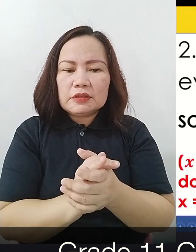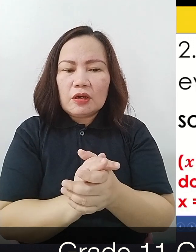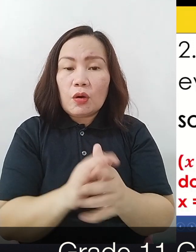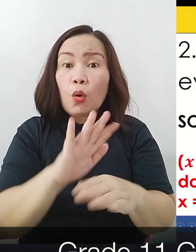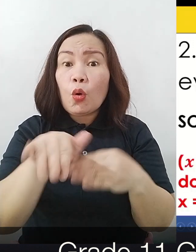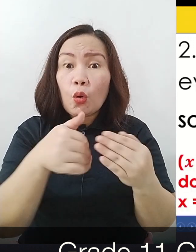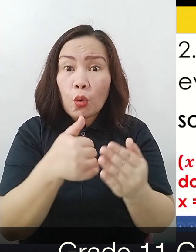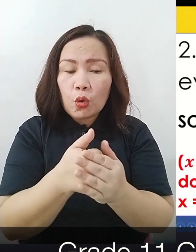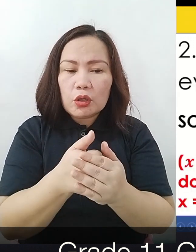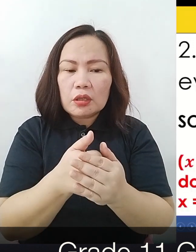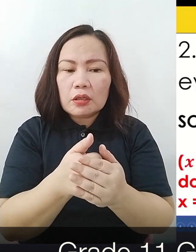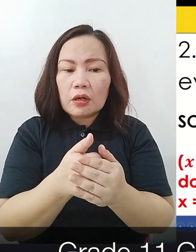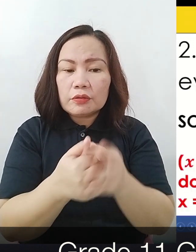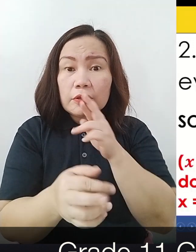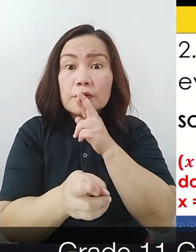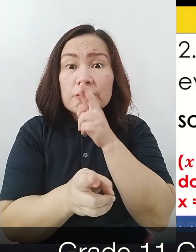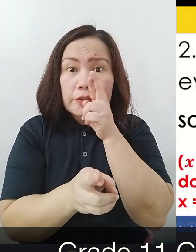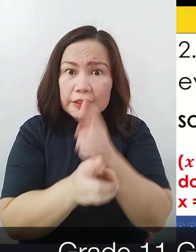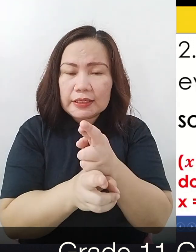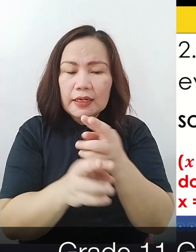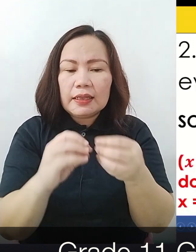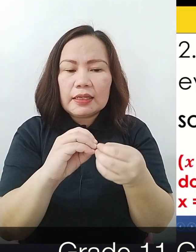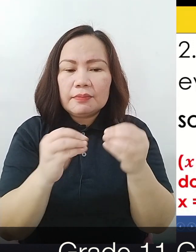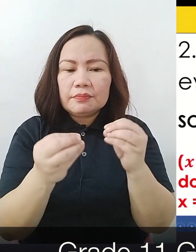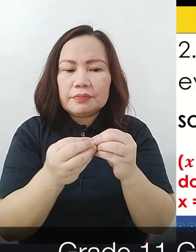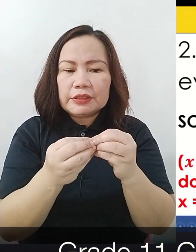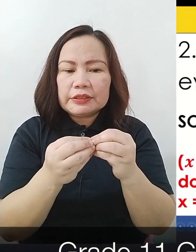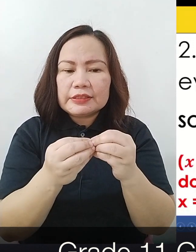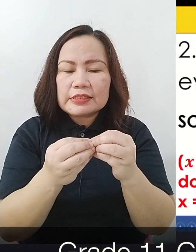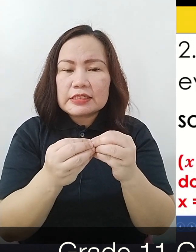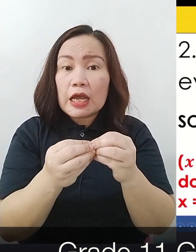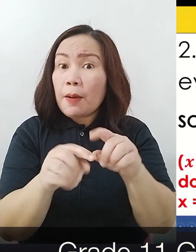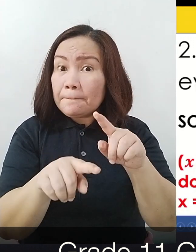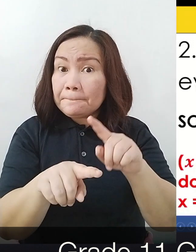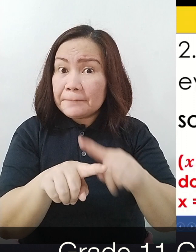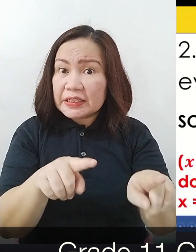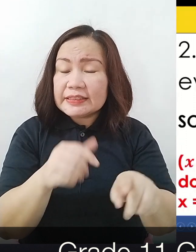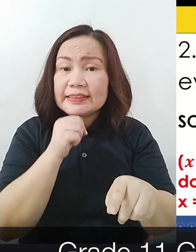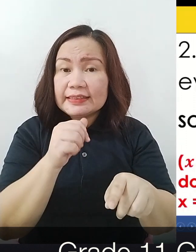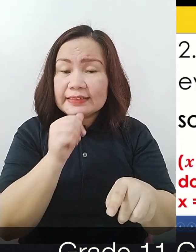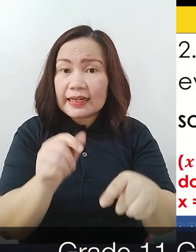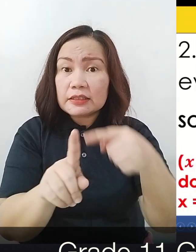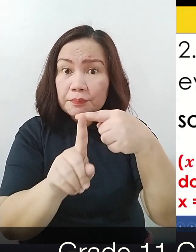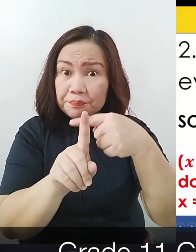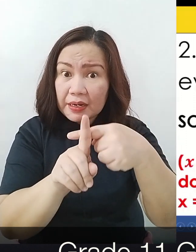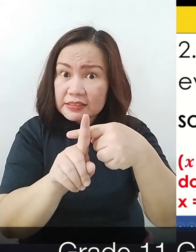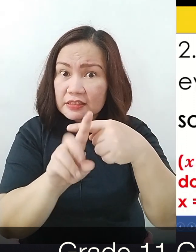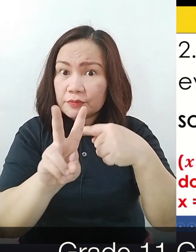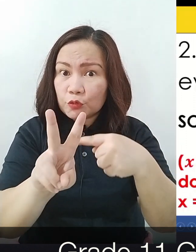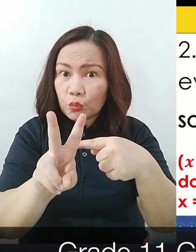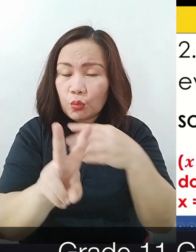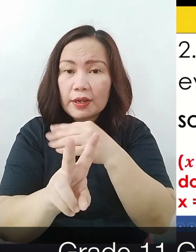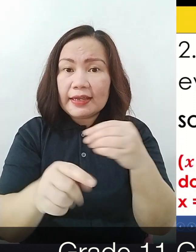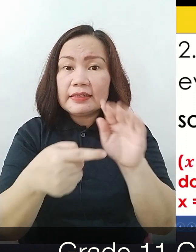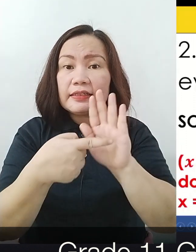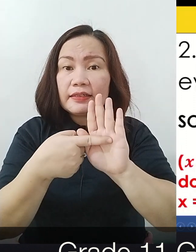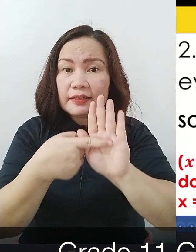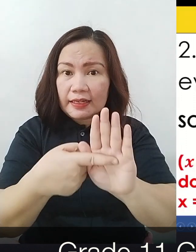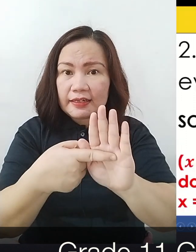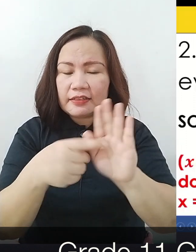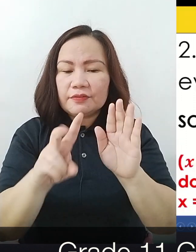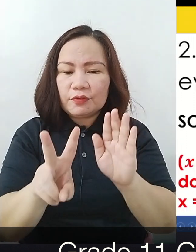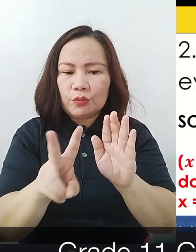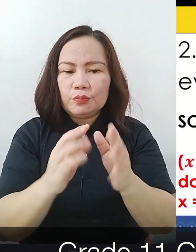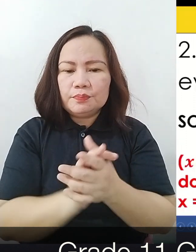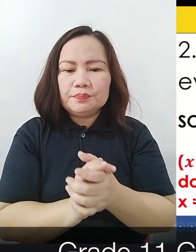all real numbers, but yung x natin ay di pwede sa positive 2 and negative 2.